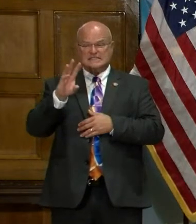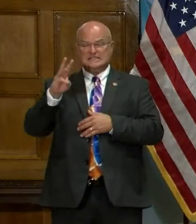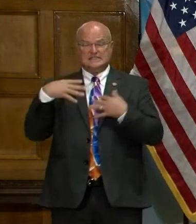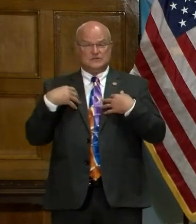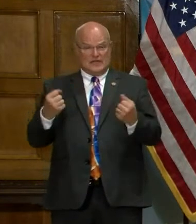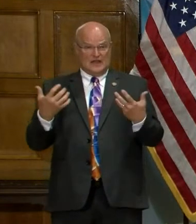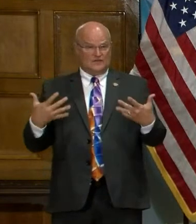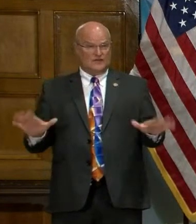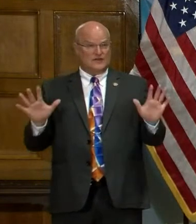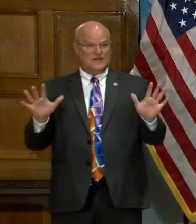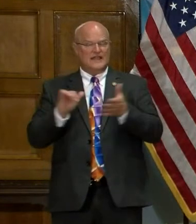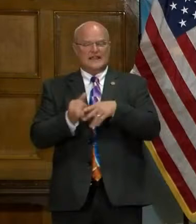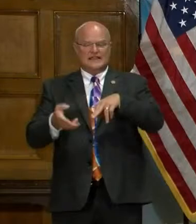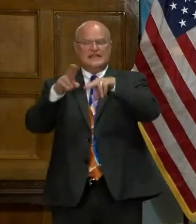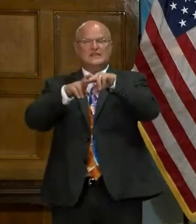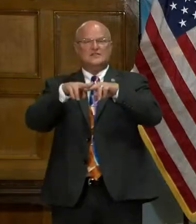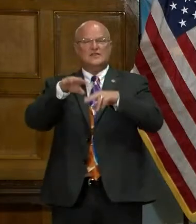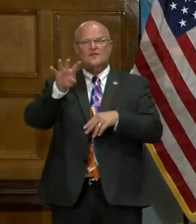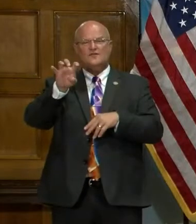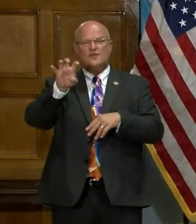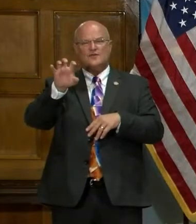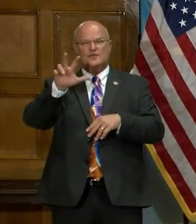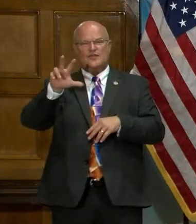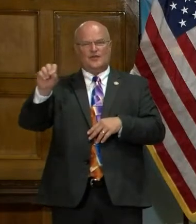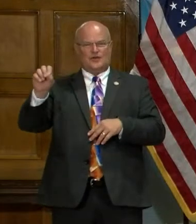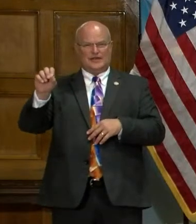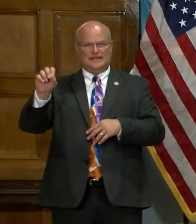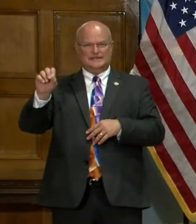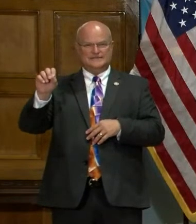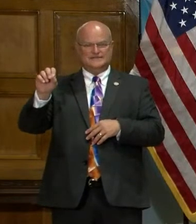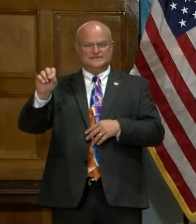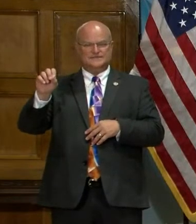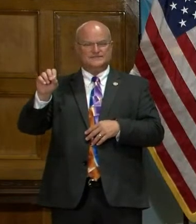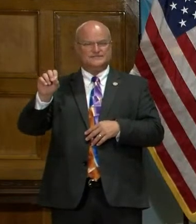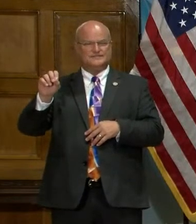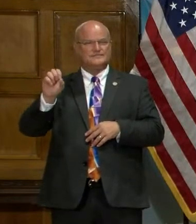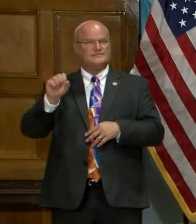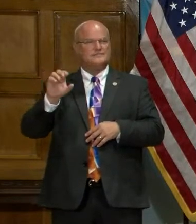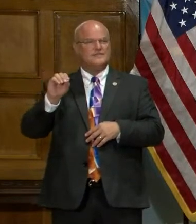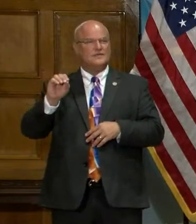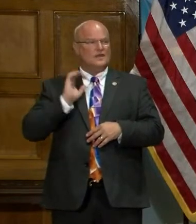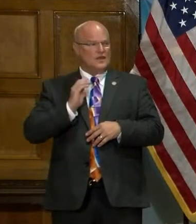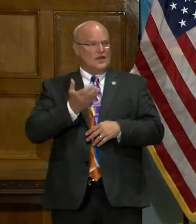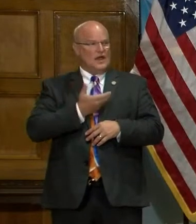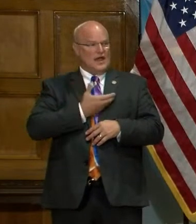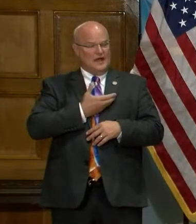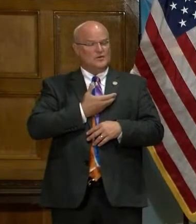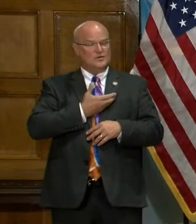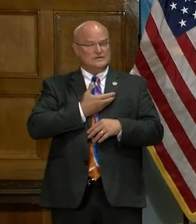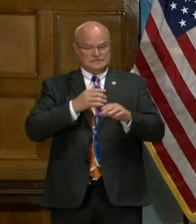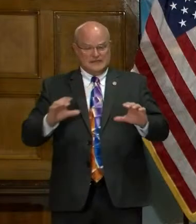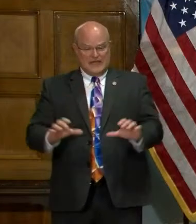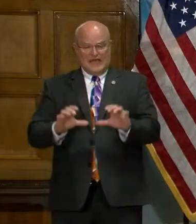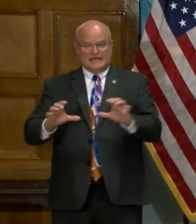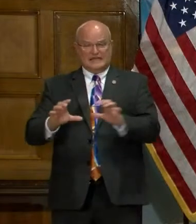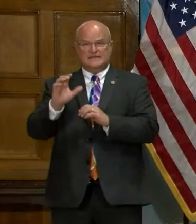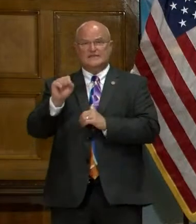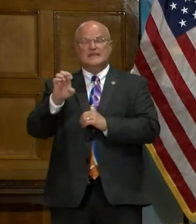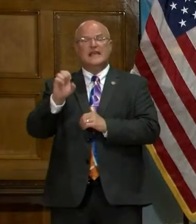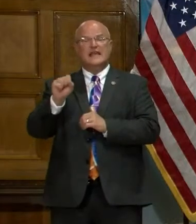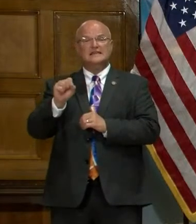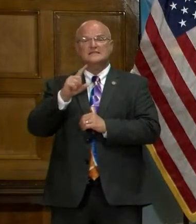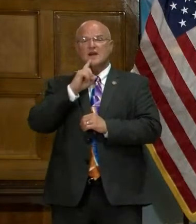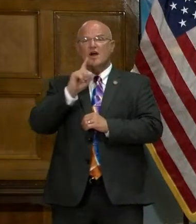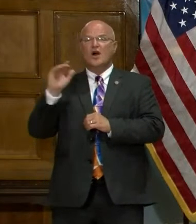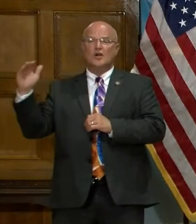14,066 recovered. That's an increase of 430 from yesterday. So our active cases